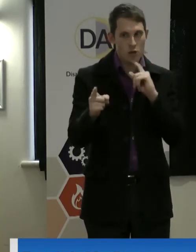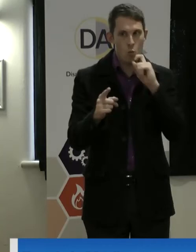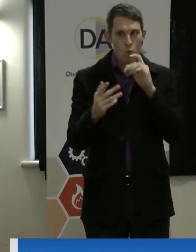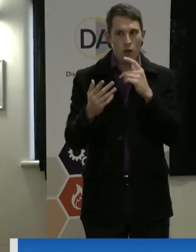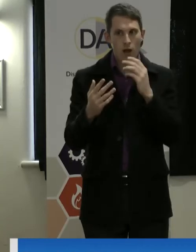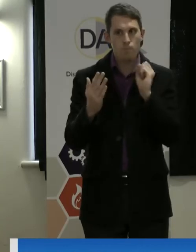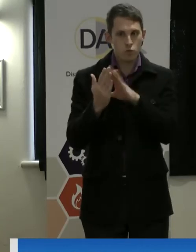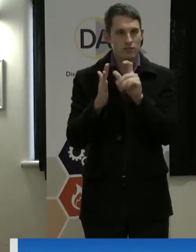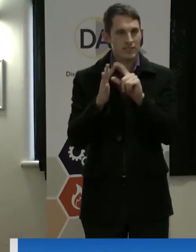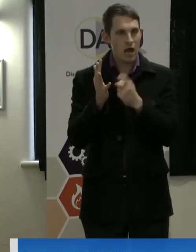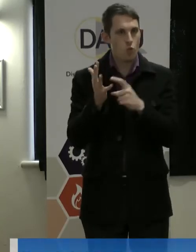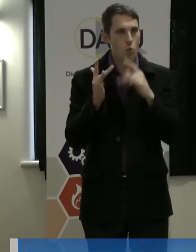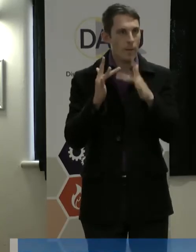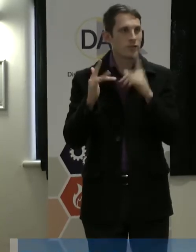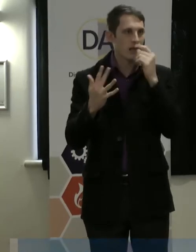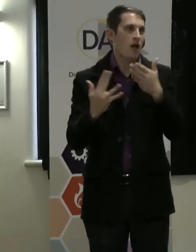there. Yep.